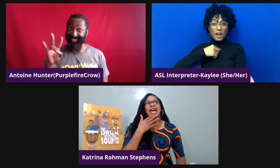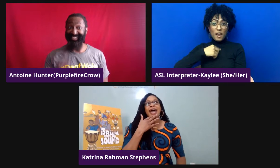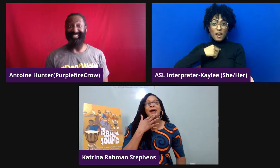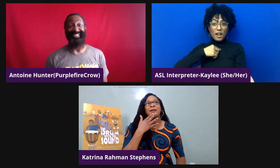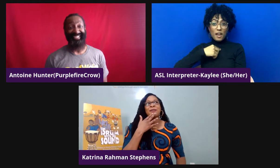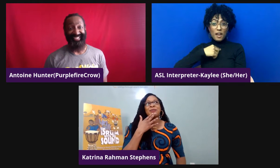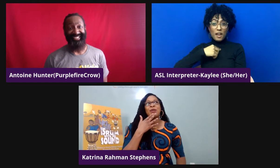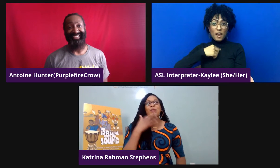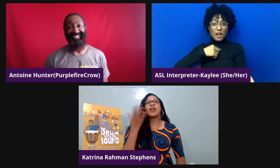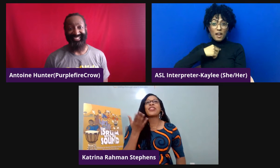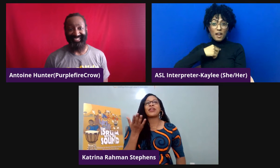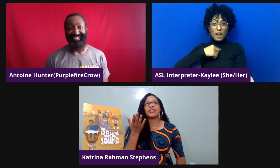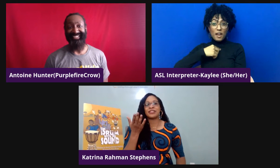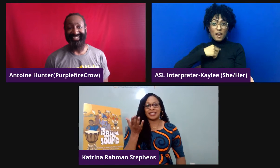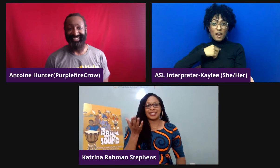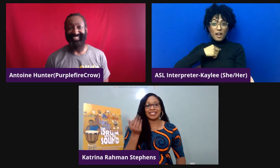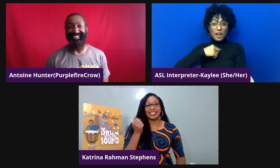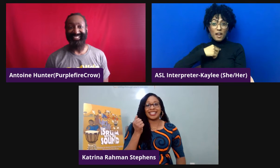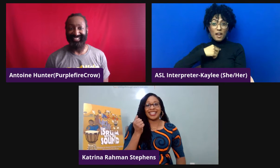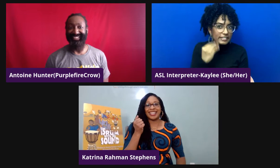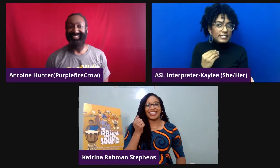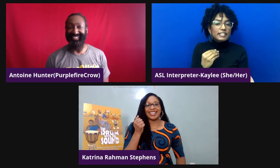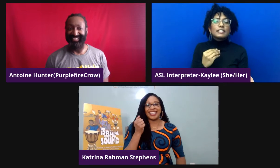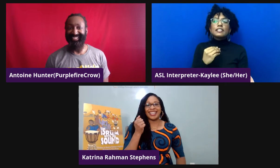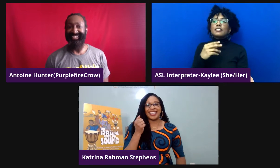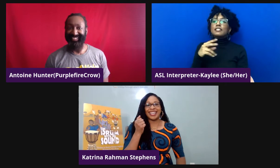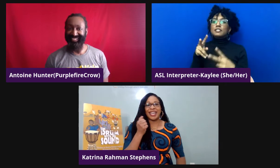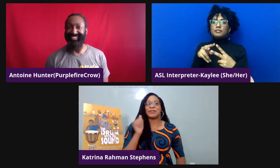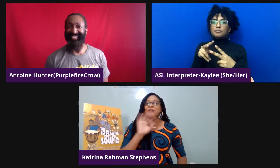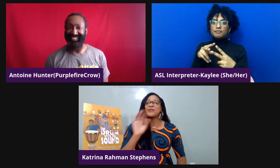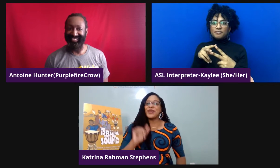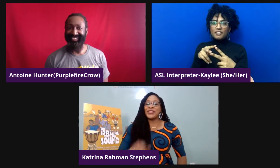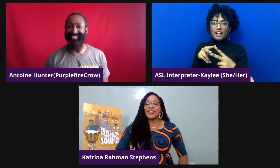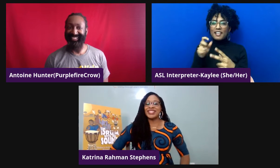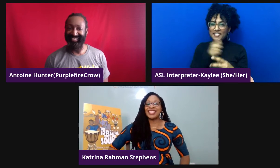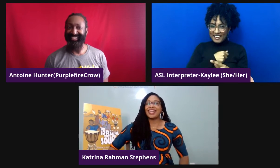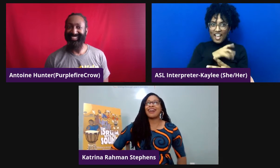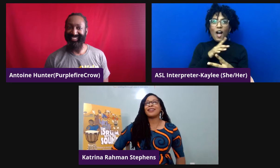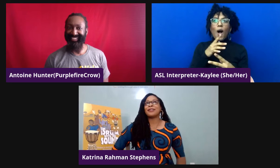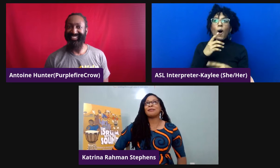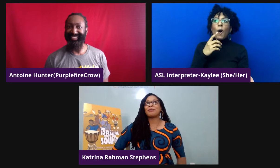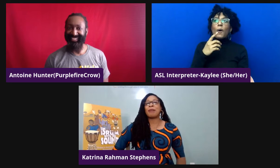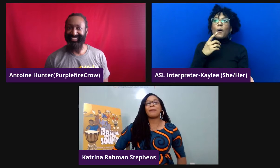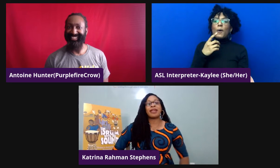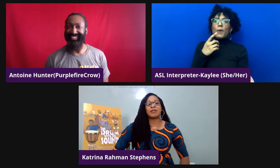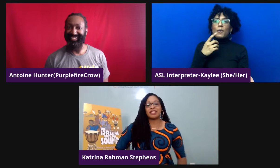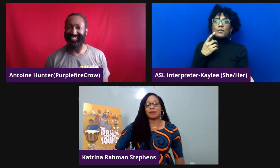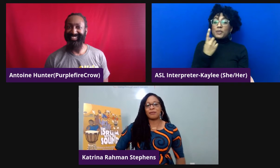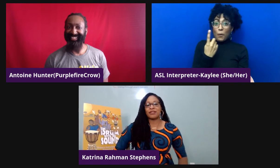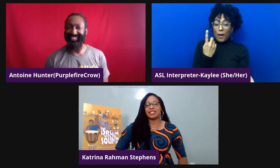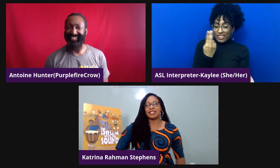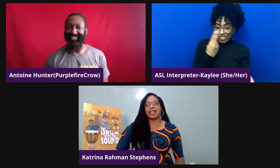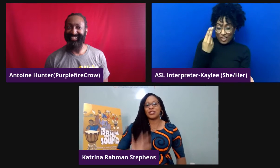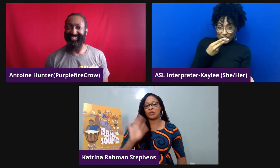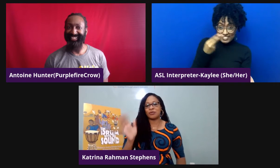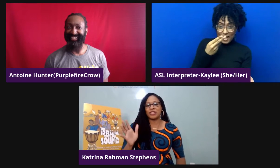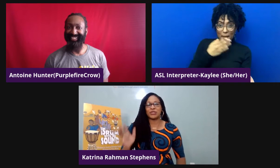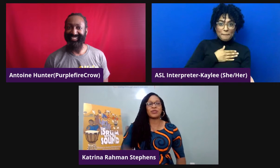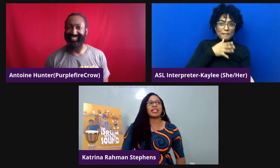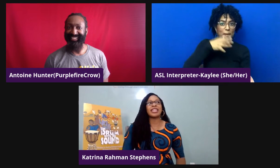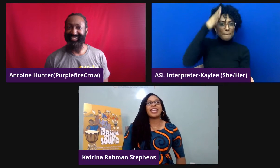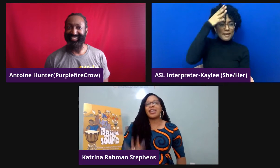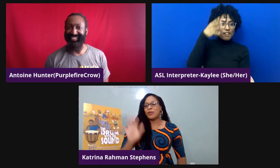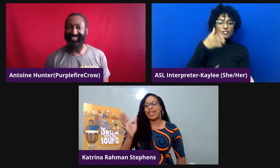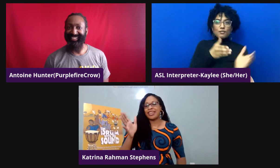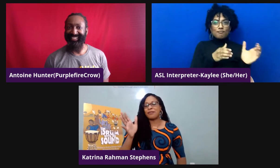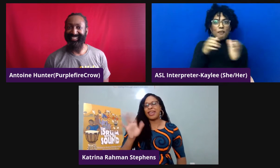actually. One 7. Thursday, I'm sorry, one Thursday, my parents took my brothers and I to a